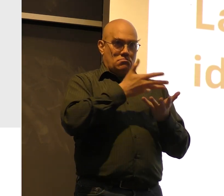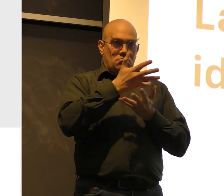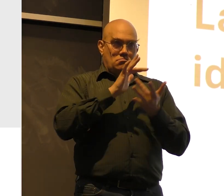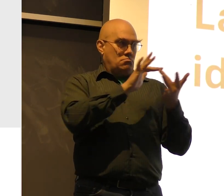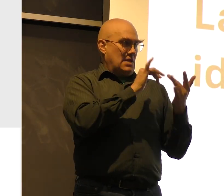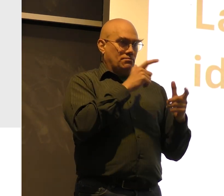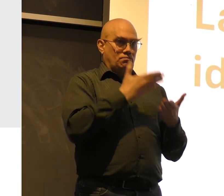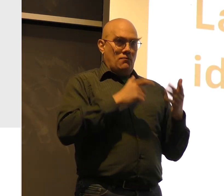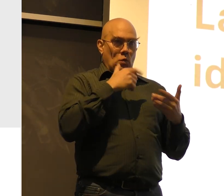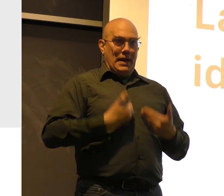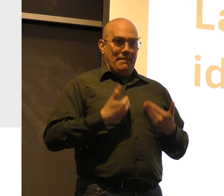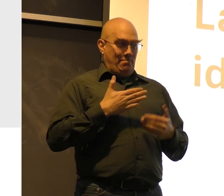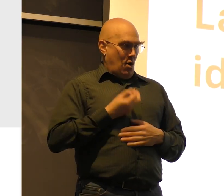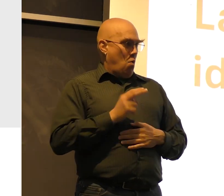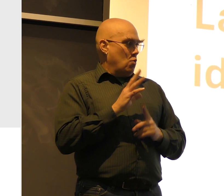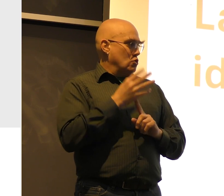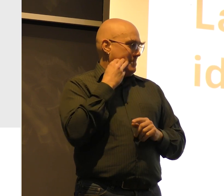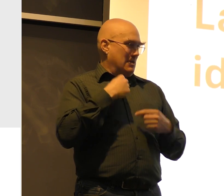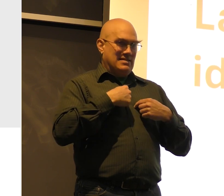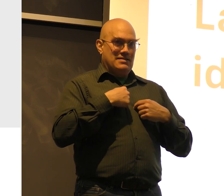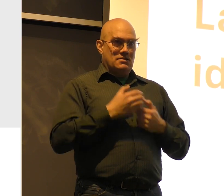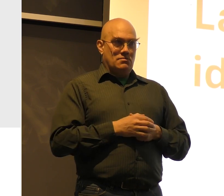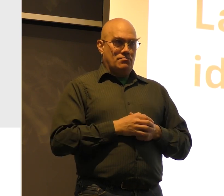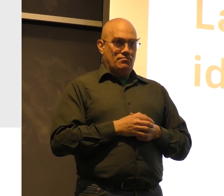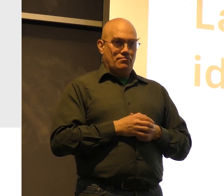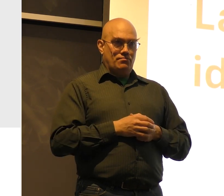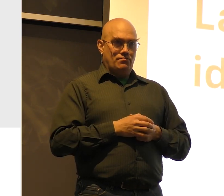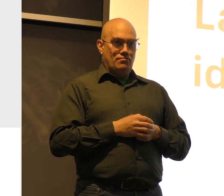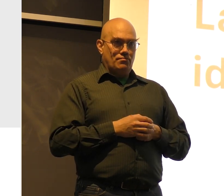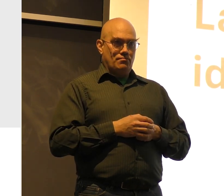over. And those connections are part of who I am, my own cultural experience.